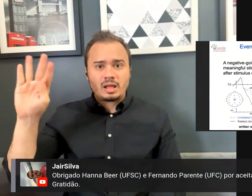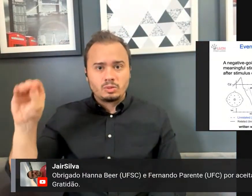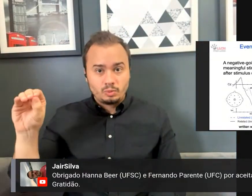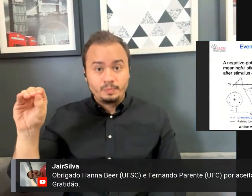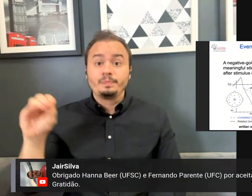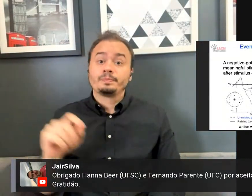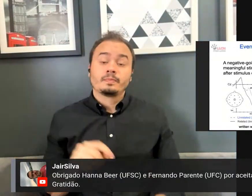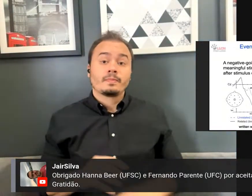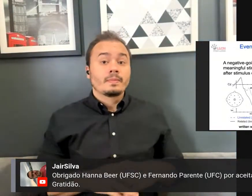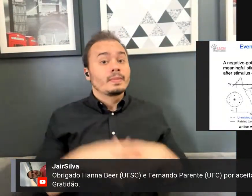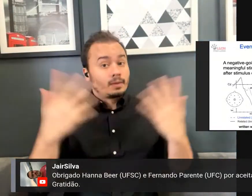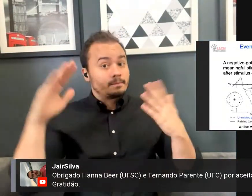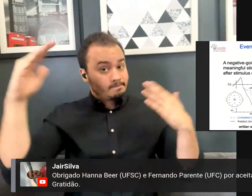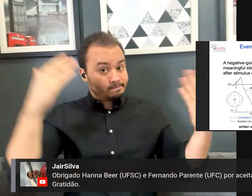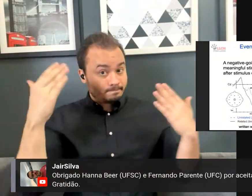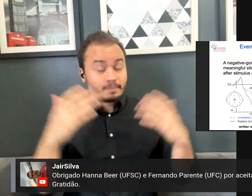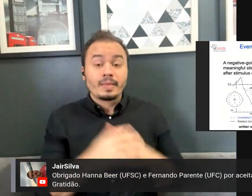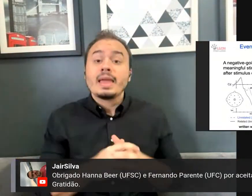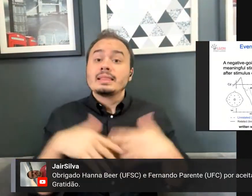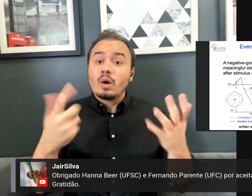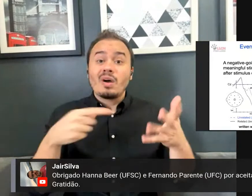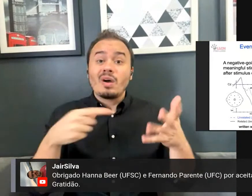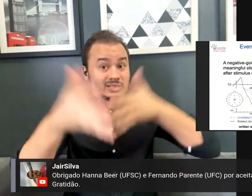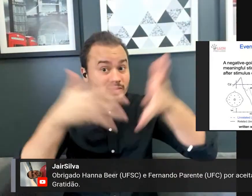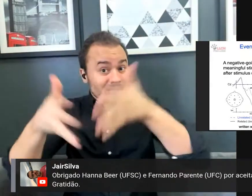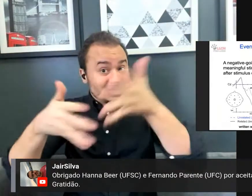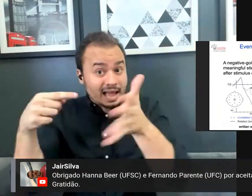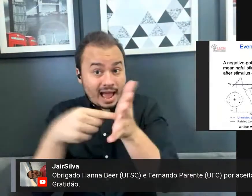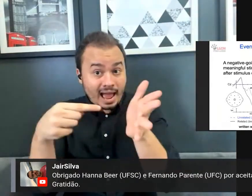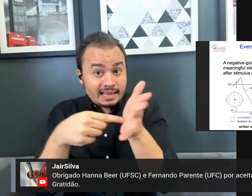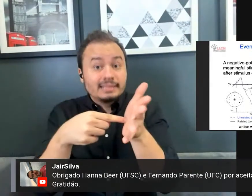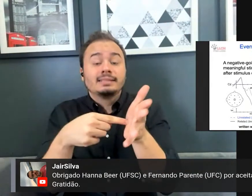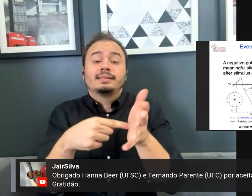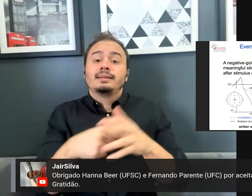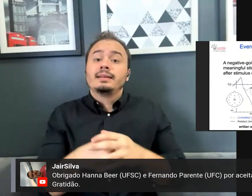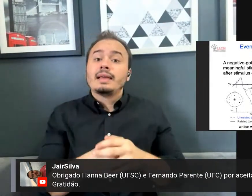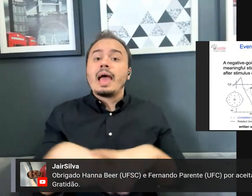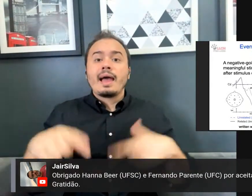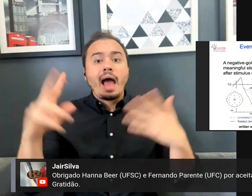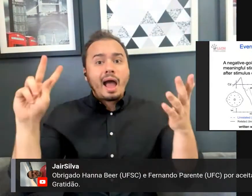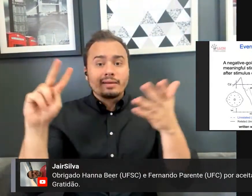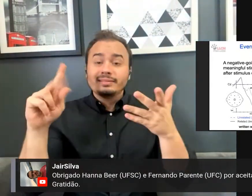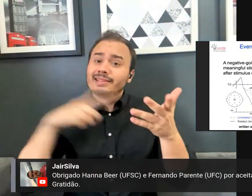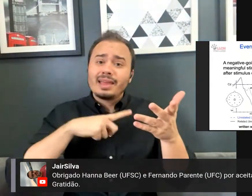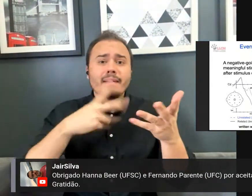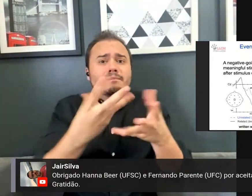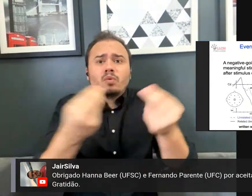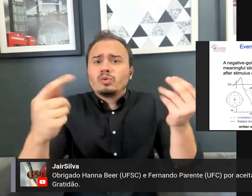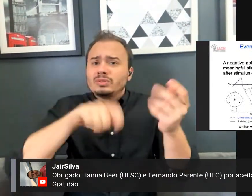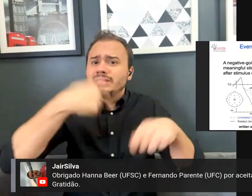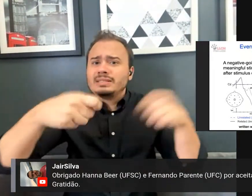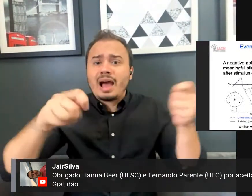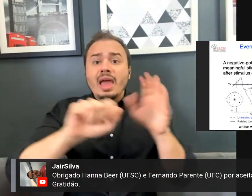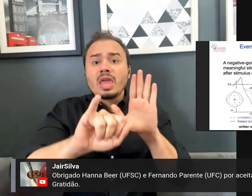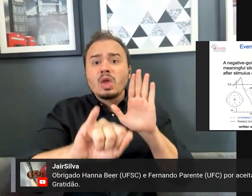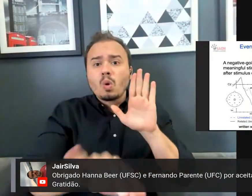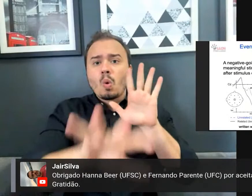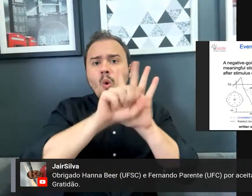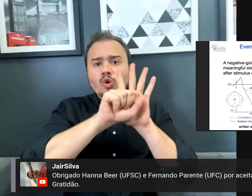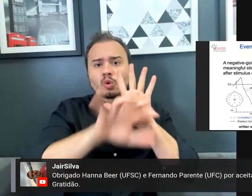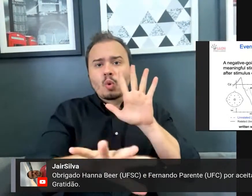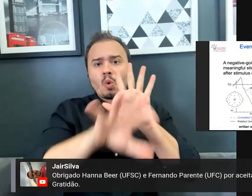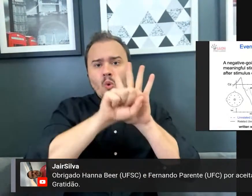but in sign languages, there's a lot, there's many iconic signs that allow you to ask whether